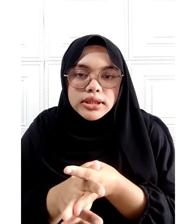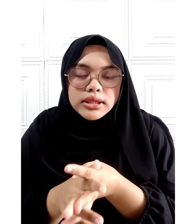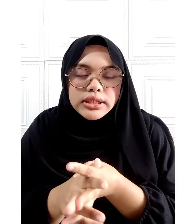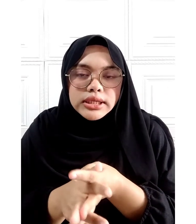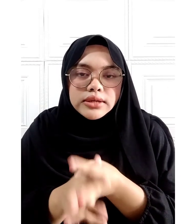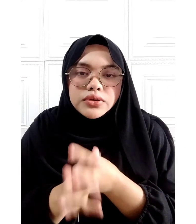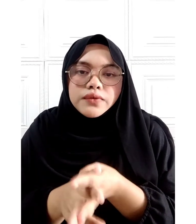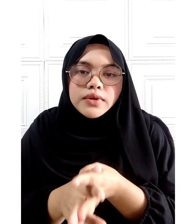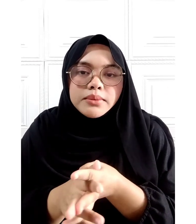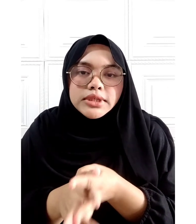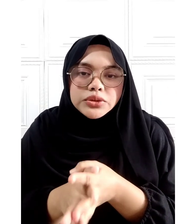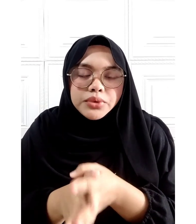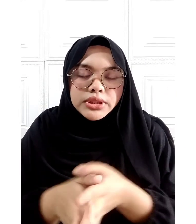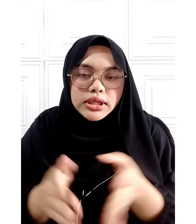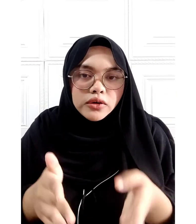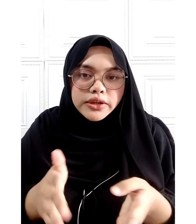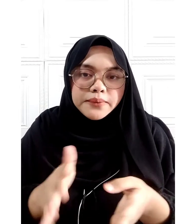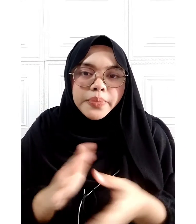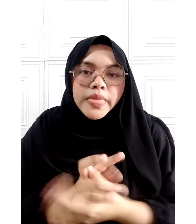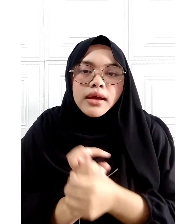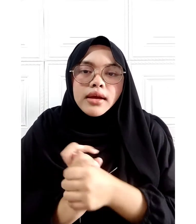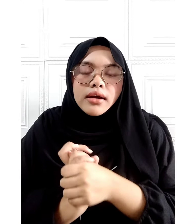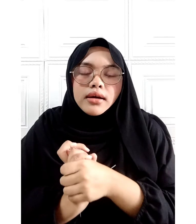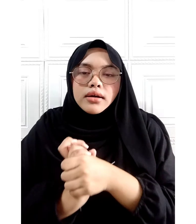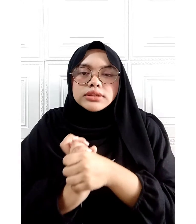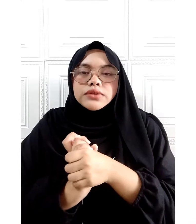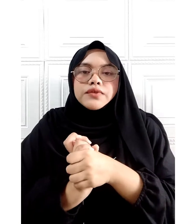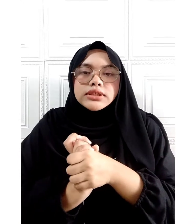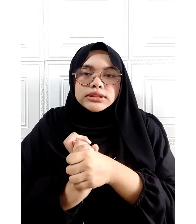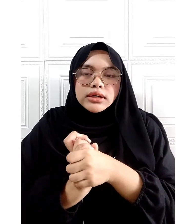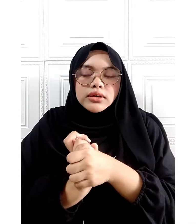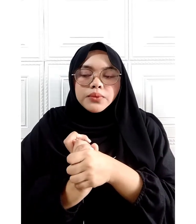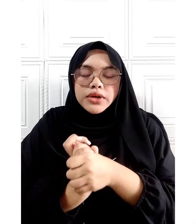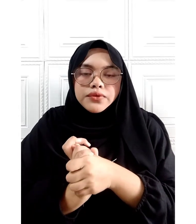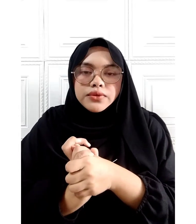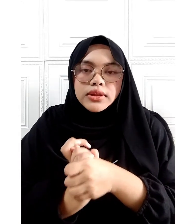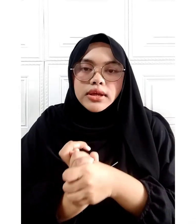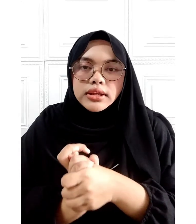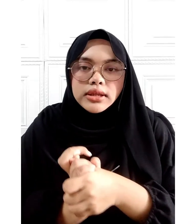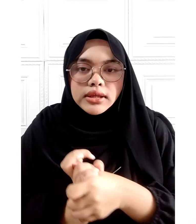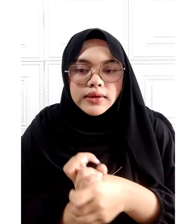conducted the uniformly distributed load. So first, we have to take the